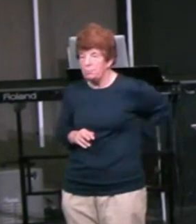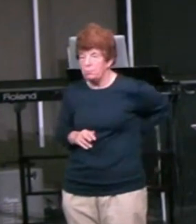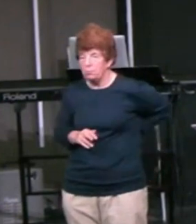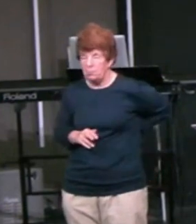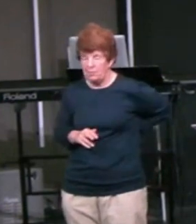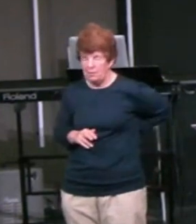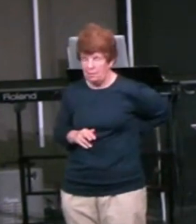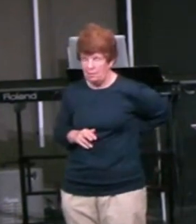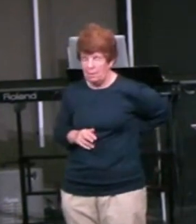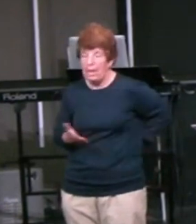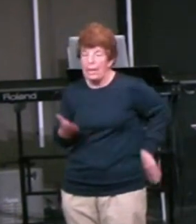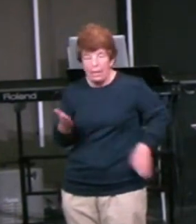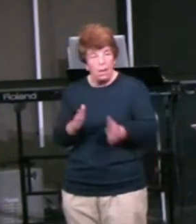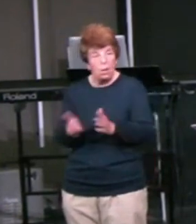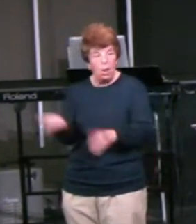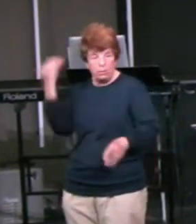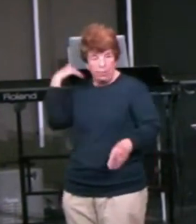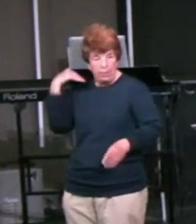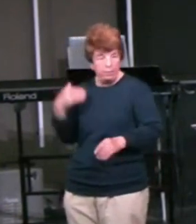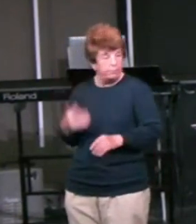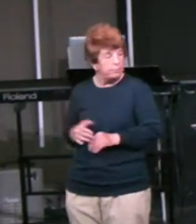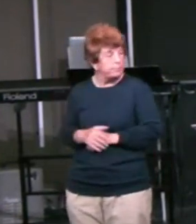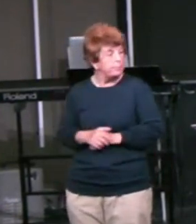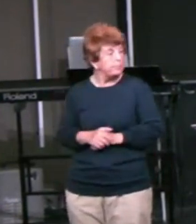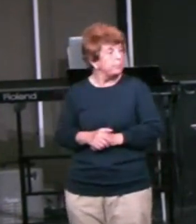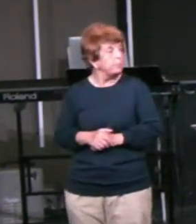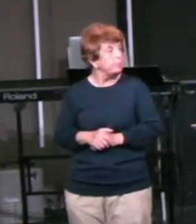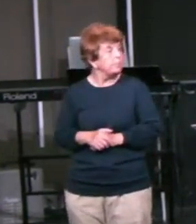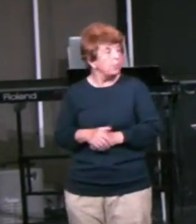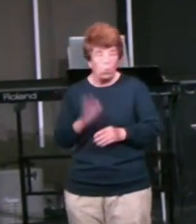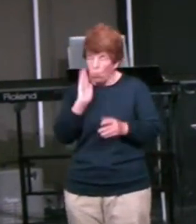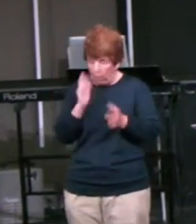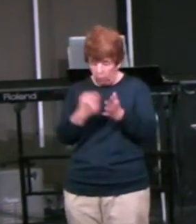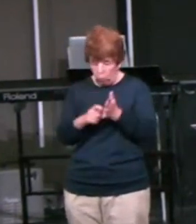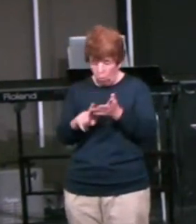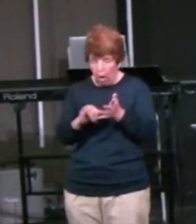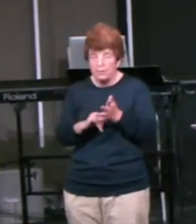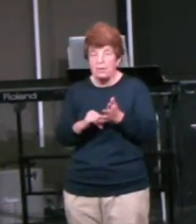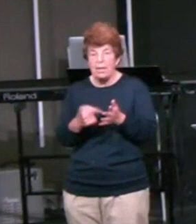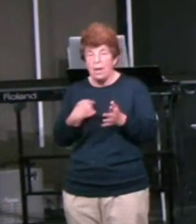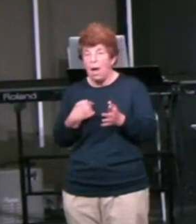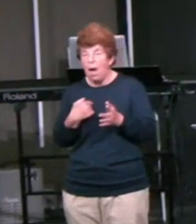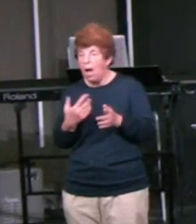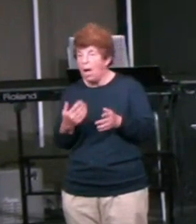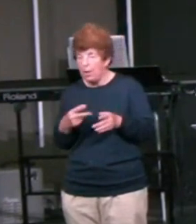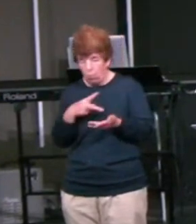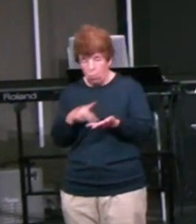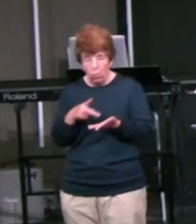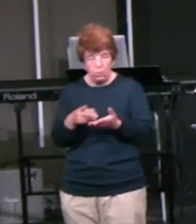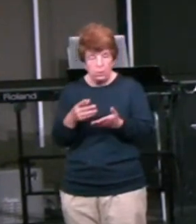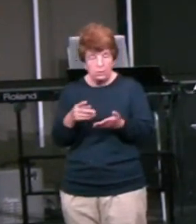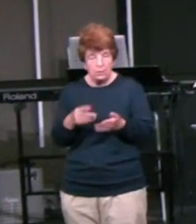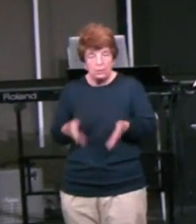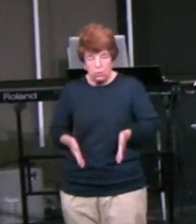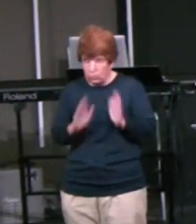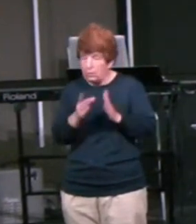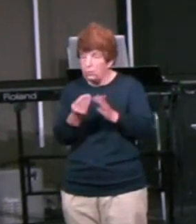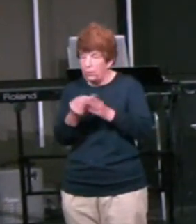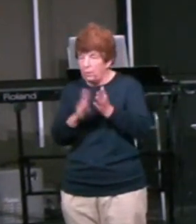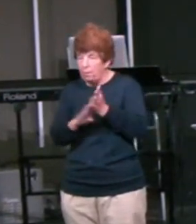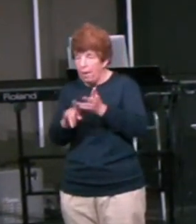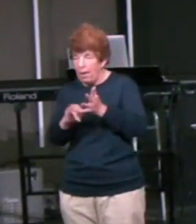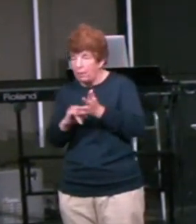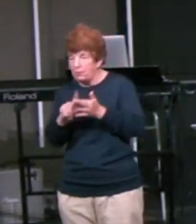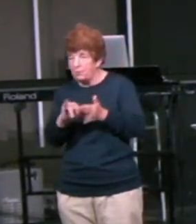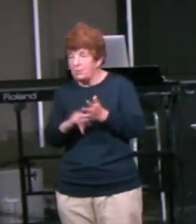In the olden days, when Ros and I used to walk the streets with Moses, we used